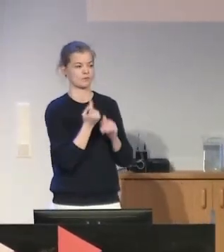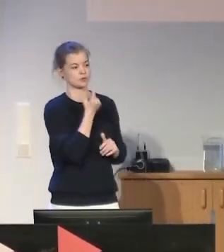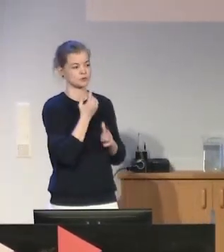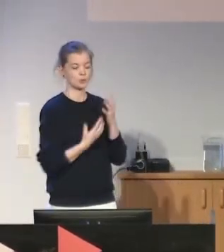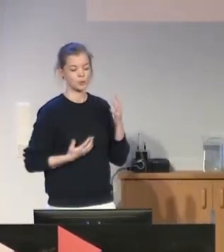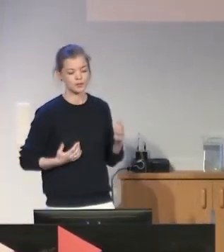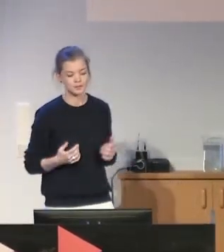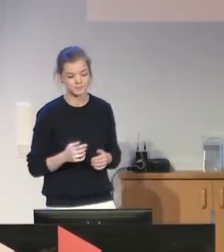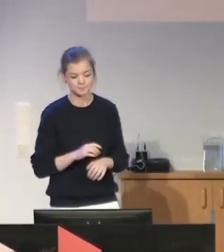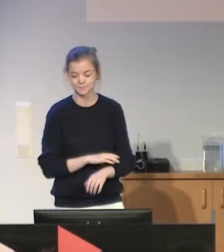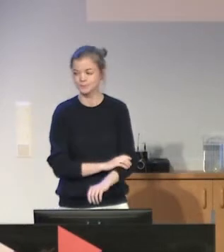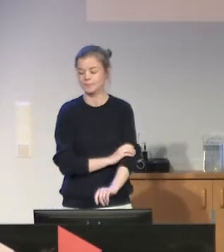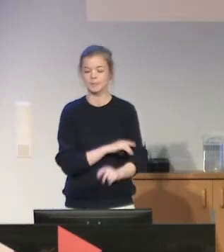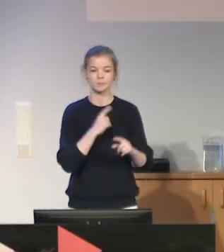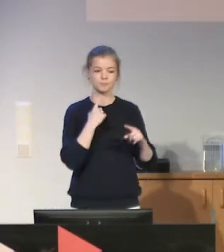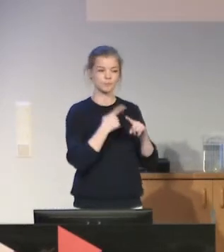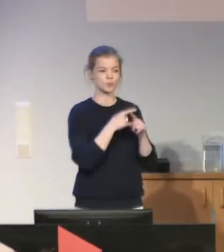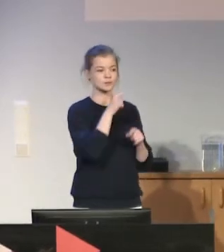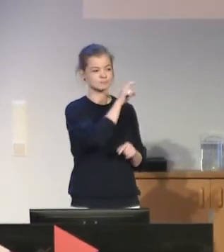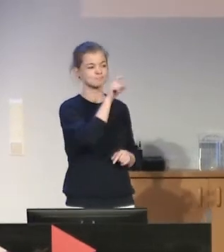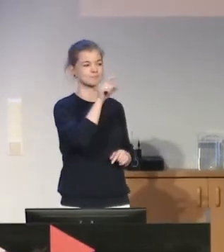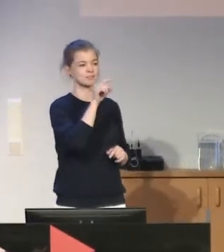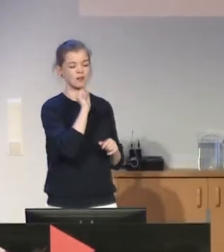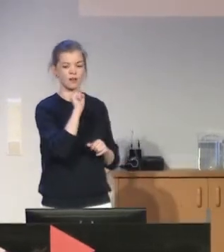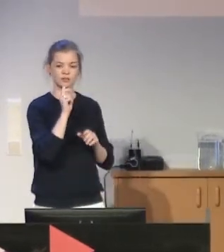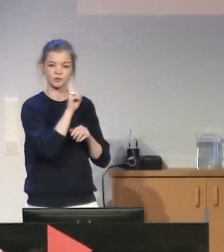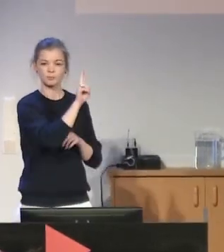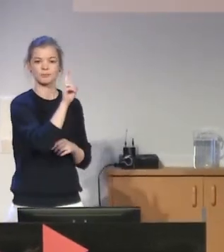as a first language, and how can it be a benefit for me? So,